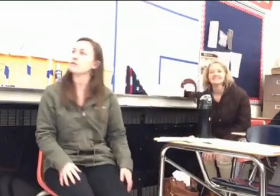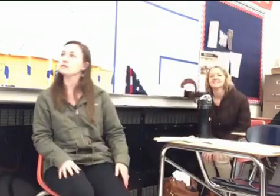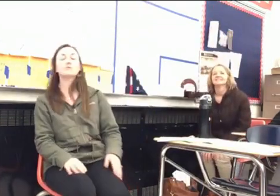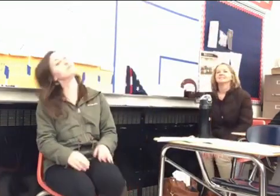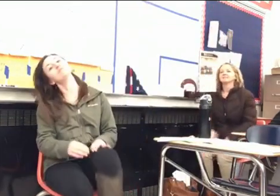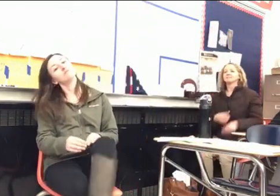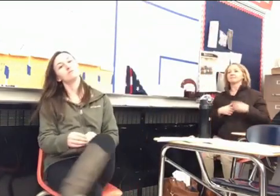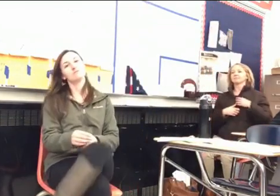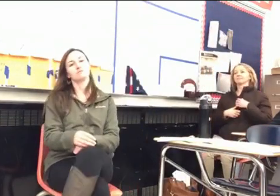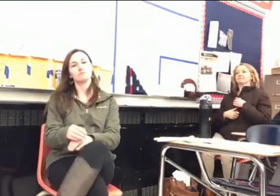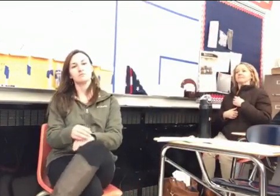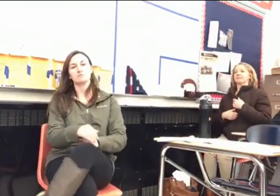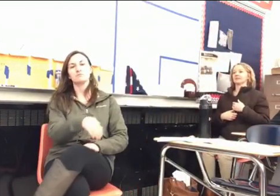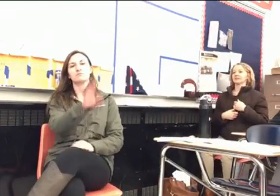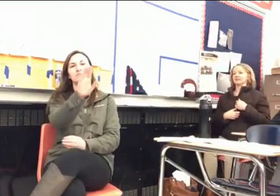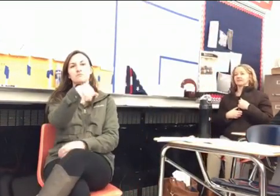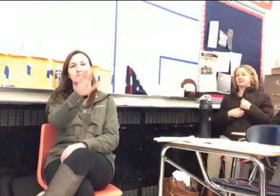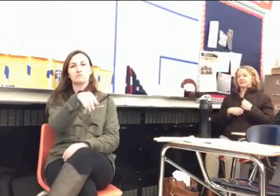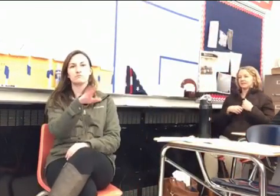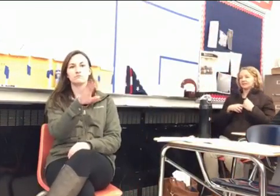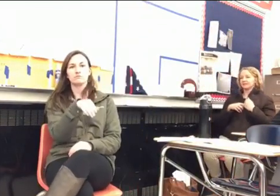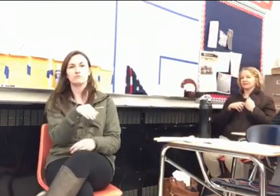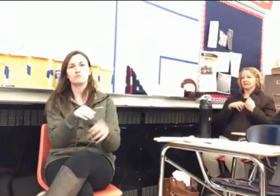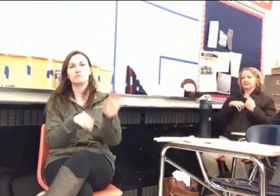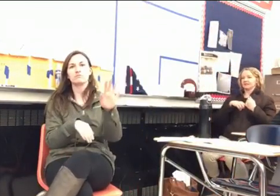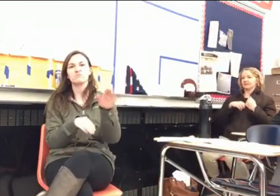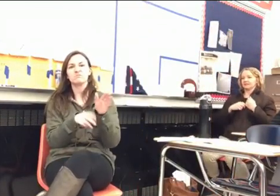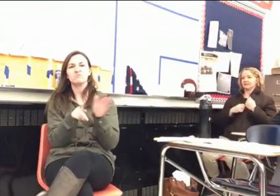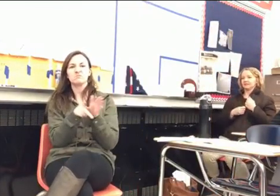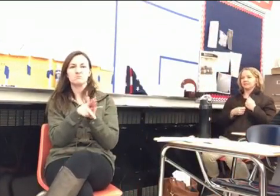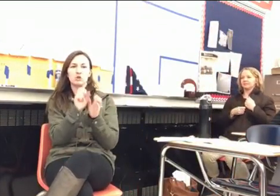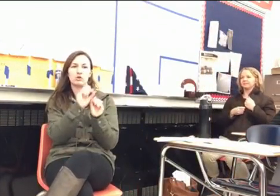So Pablo, we don't have a ton of writing. You could probably just write this down.